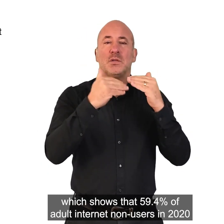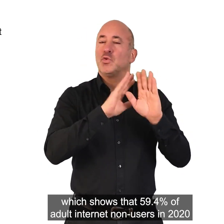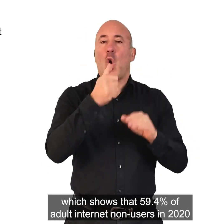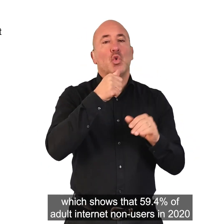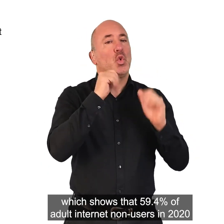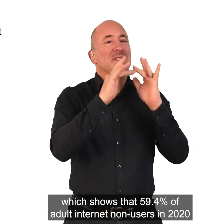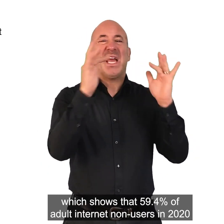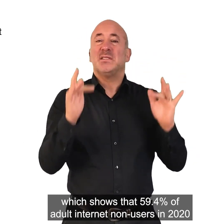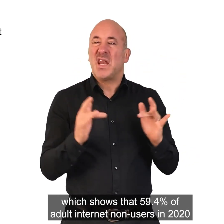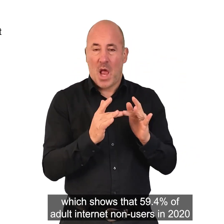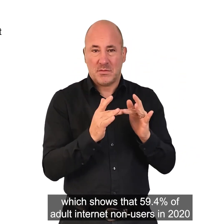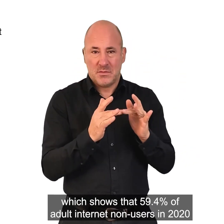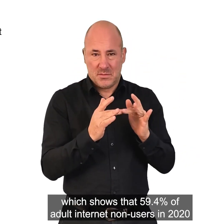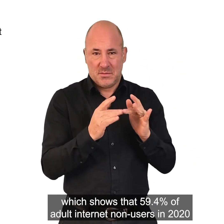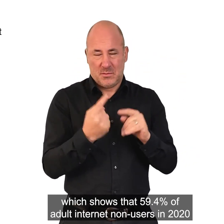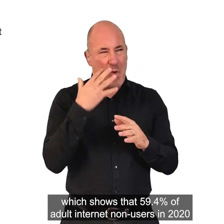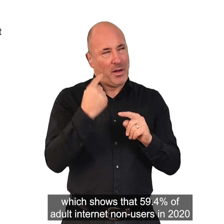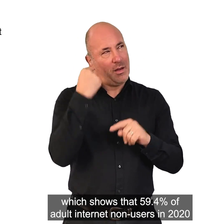adult internet non-users in 2020